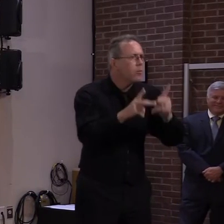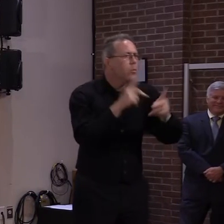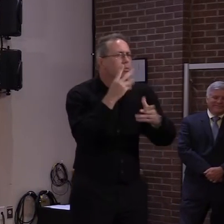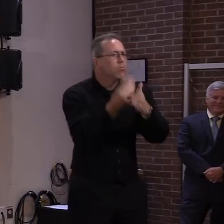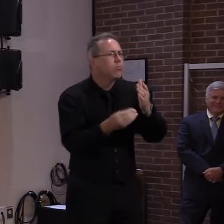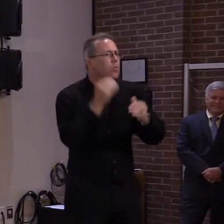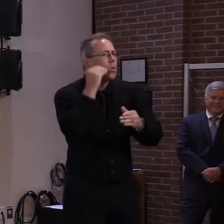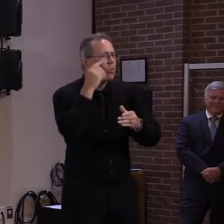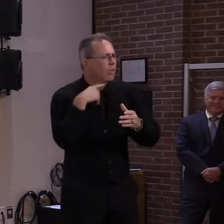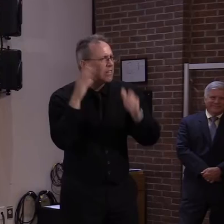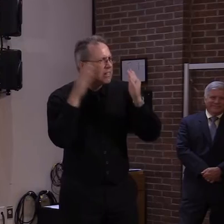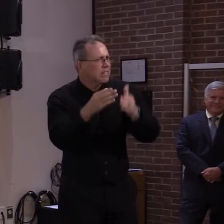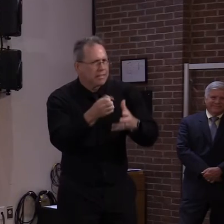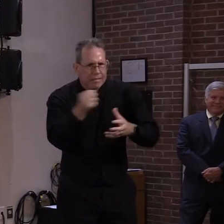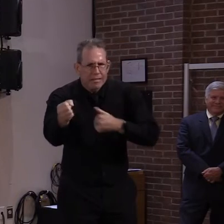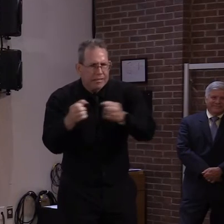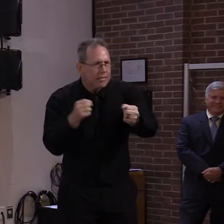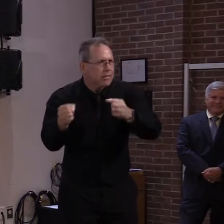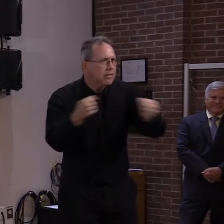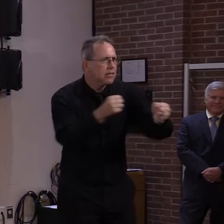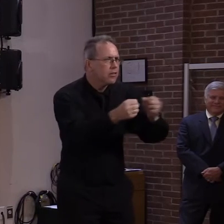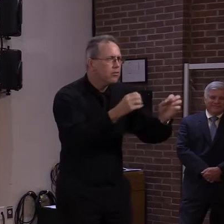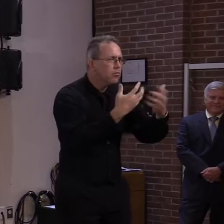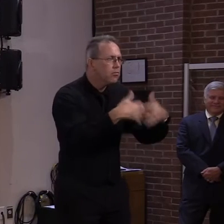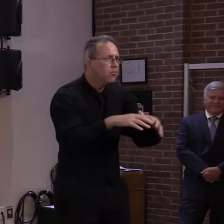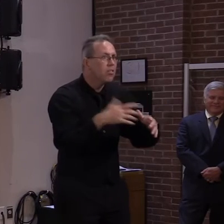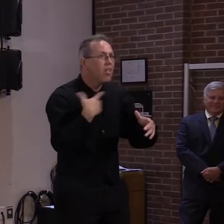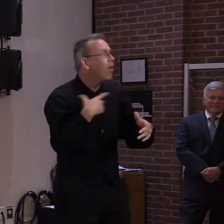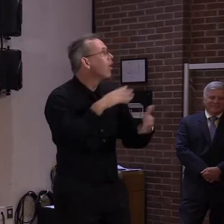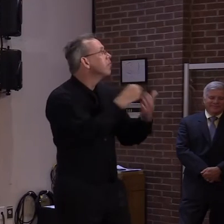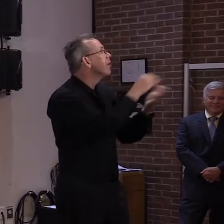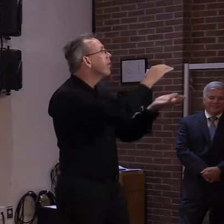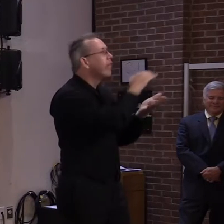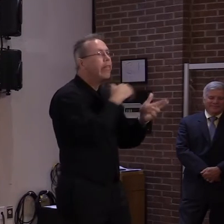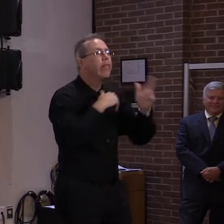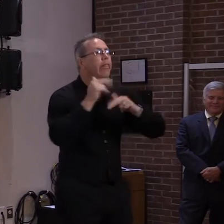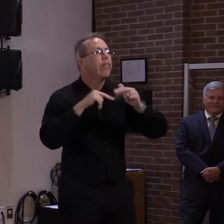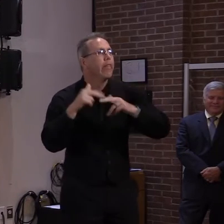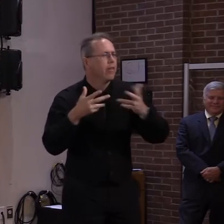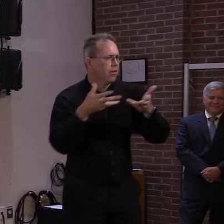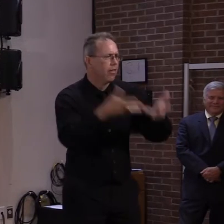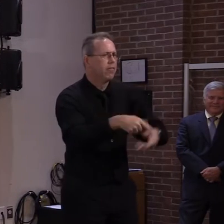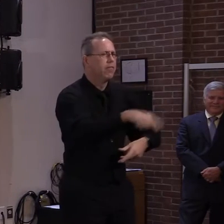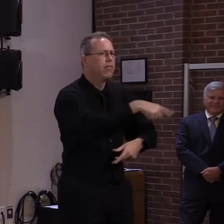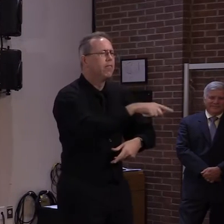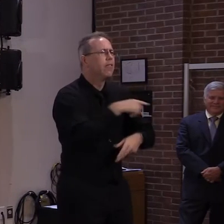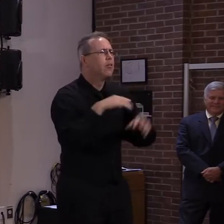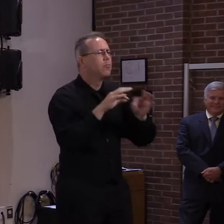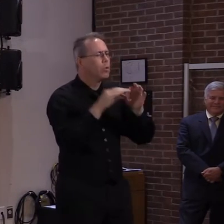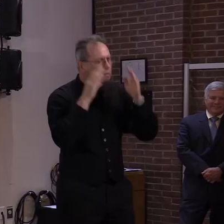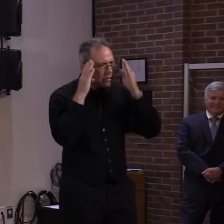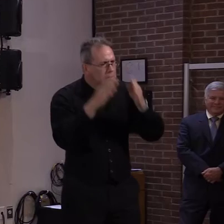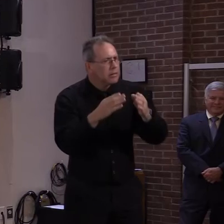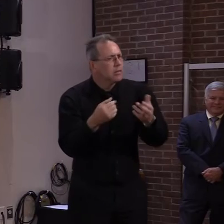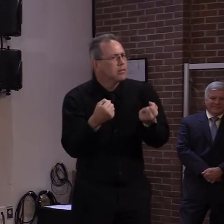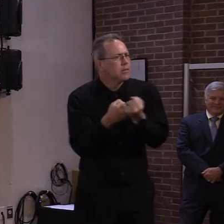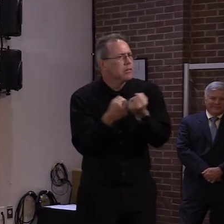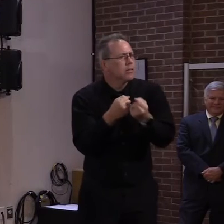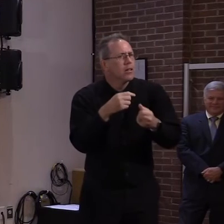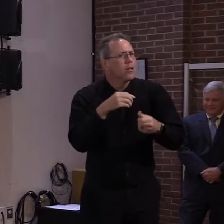expend general fund dollars for that in the future. And so we'll see where that goes from here.